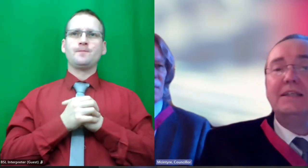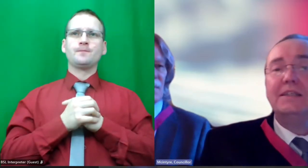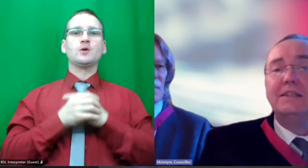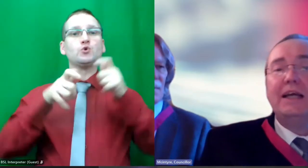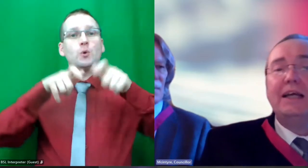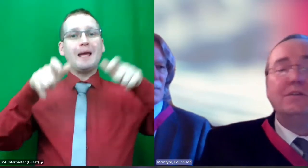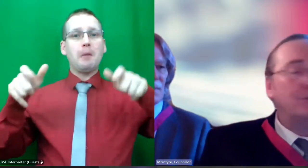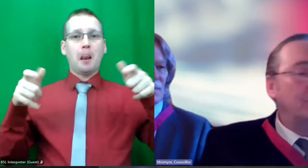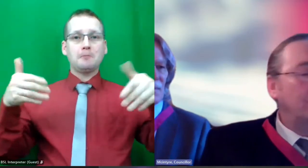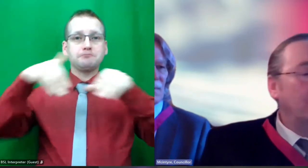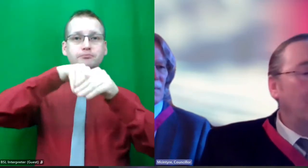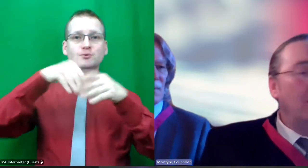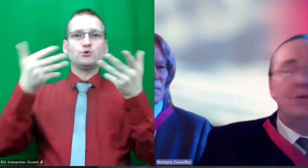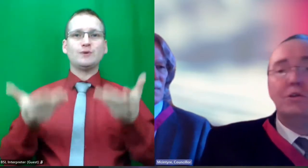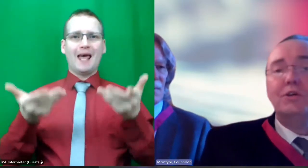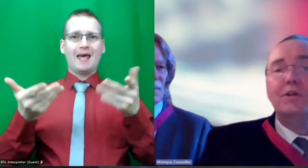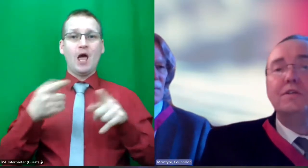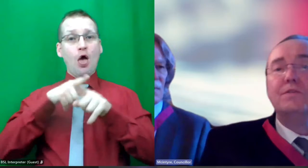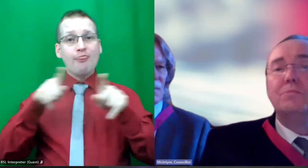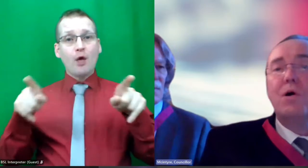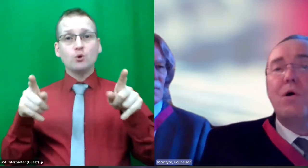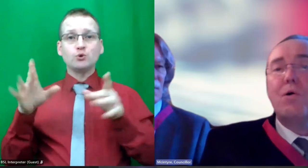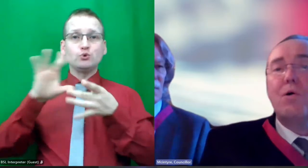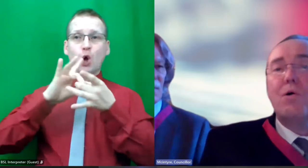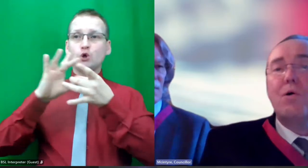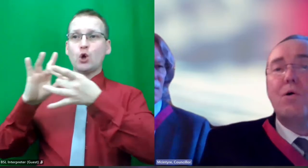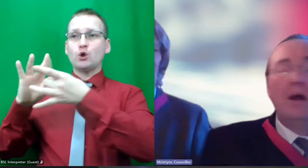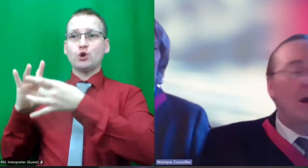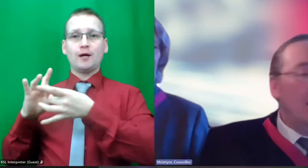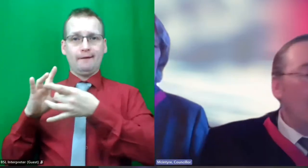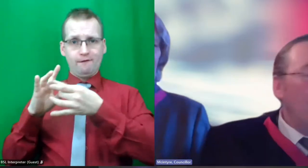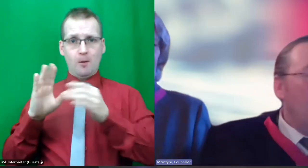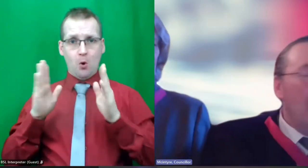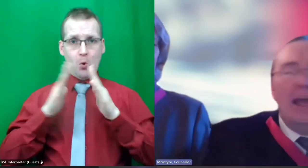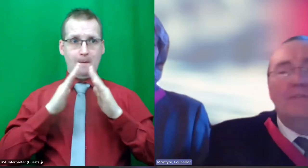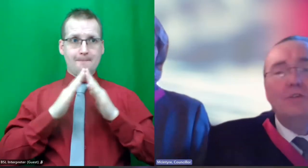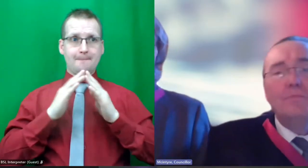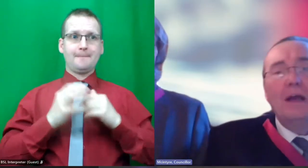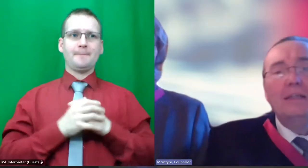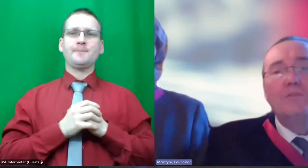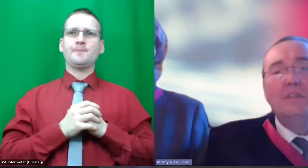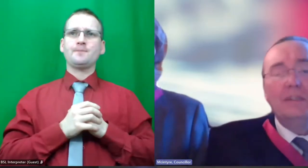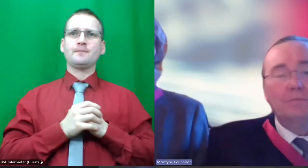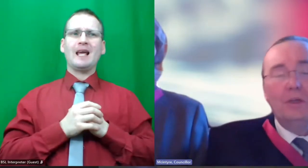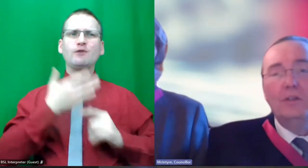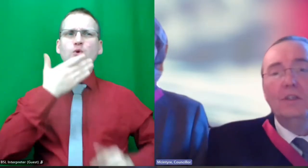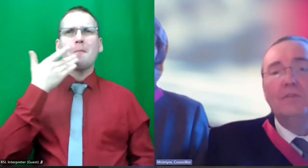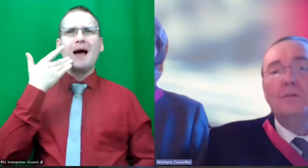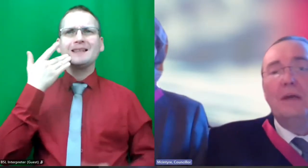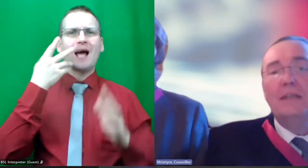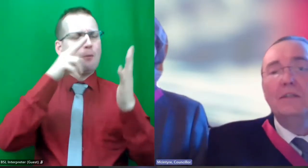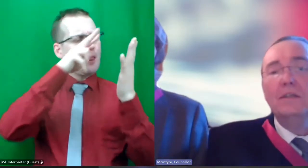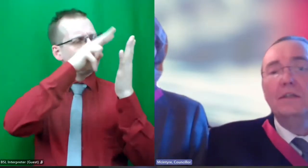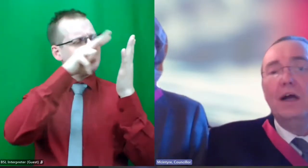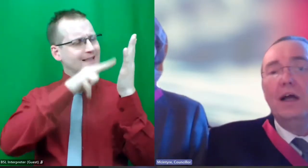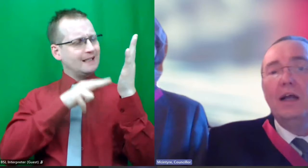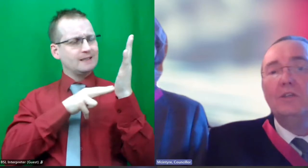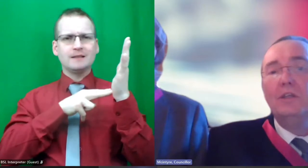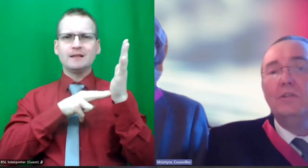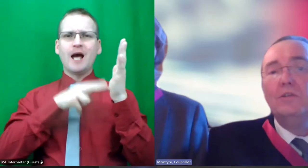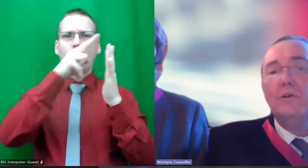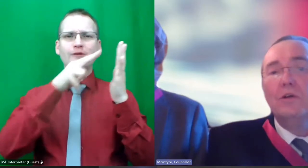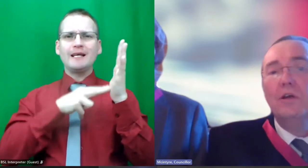people attending today and those who are joining us from home. If you don't mind, I'll read it because I read better than